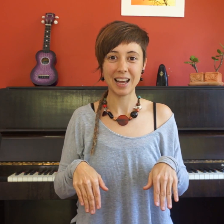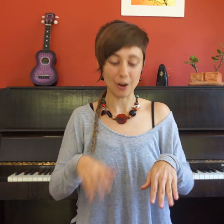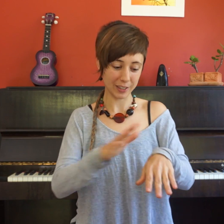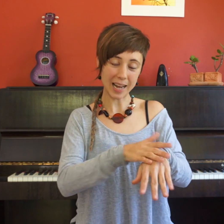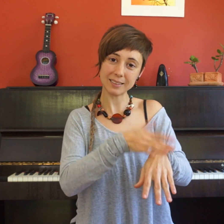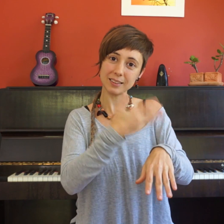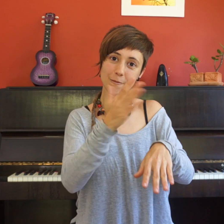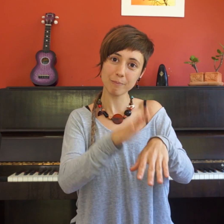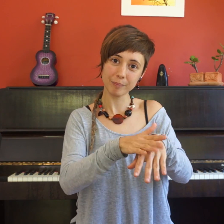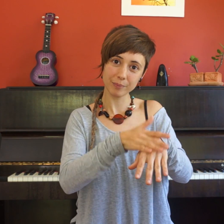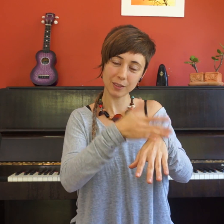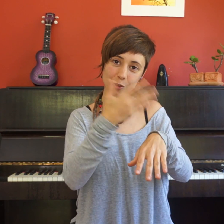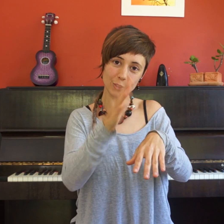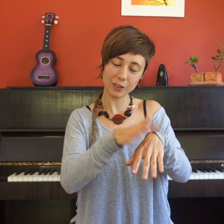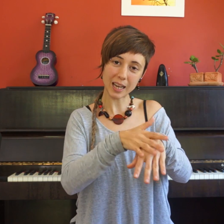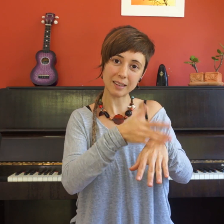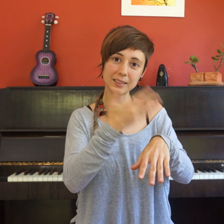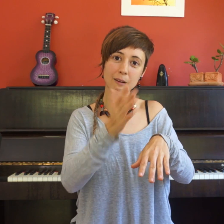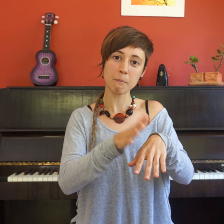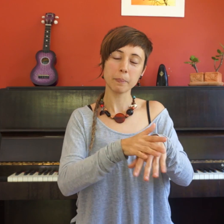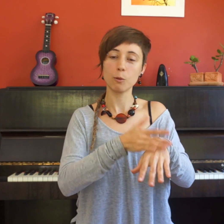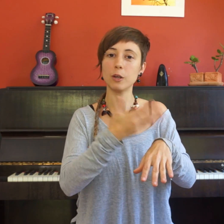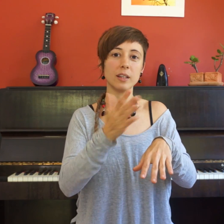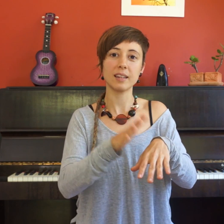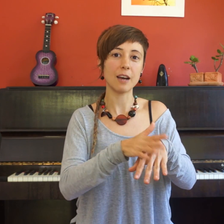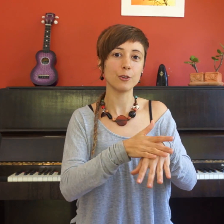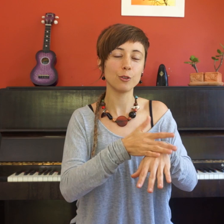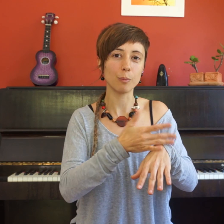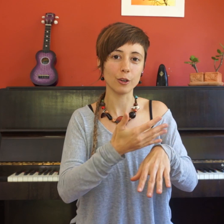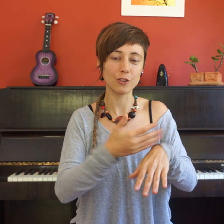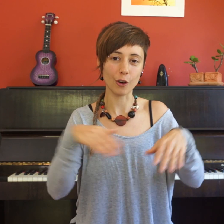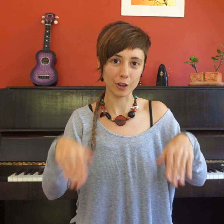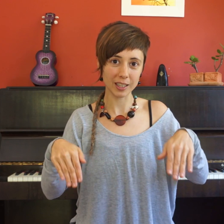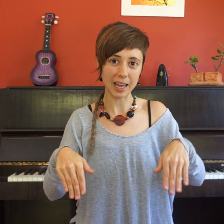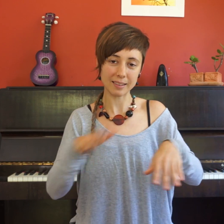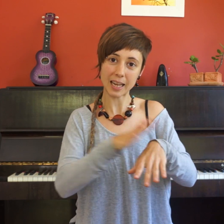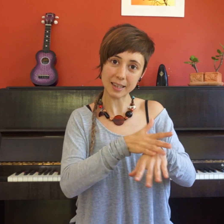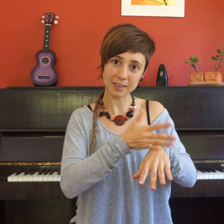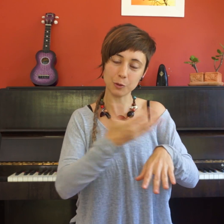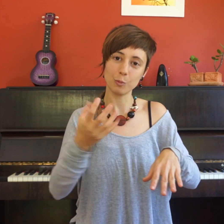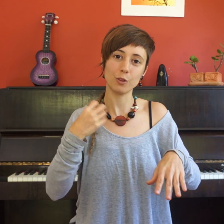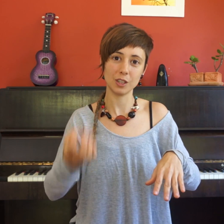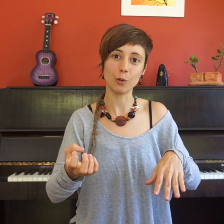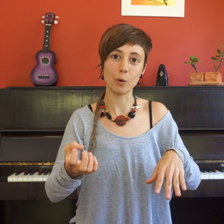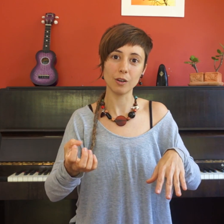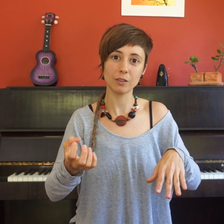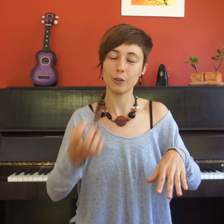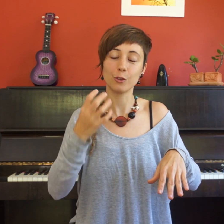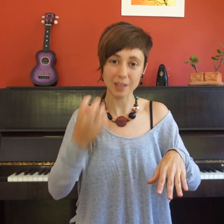Or a cat. We stroke the cat. To be honest, I haven't used much dog and cat. I was more using the word, the